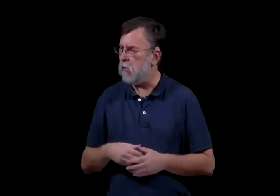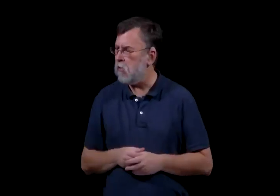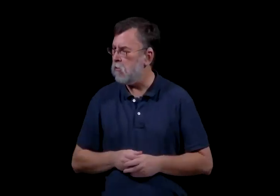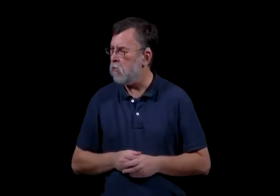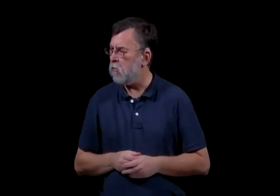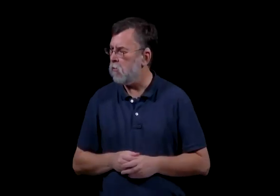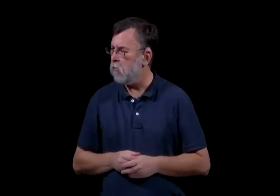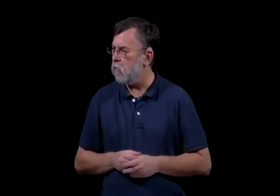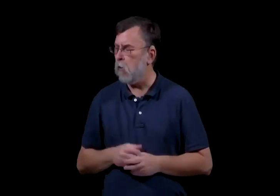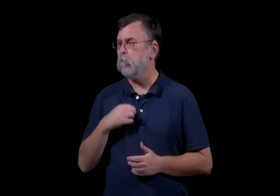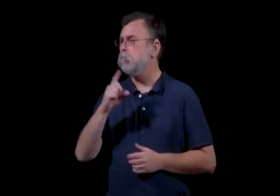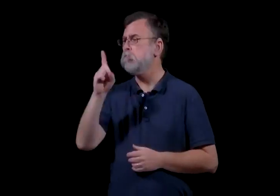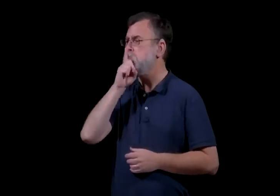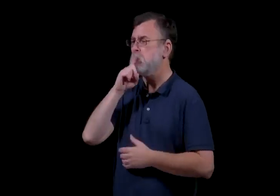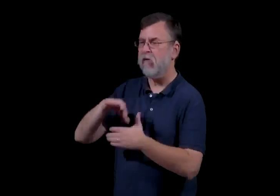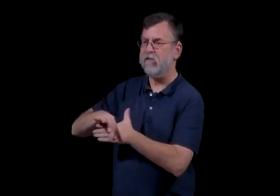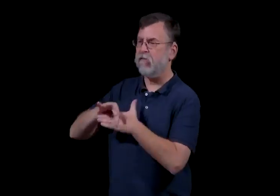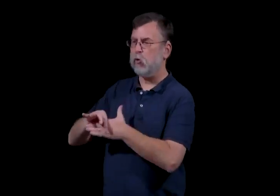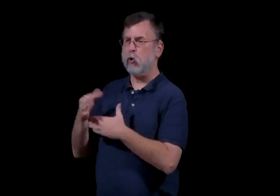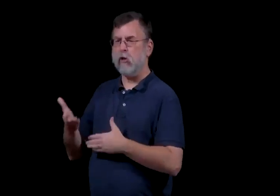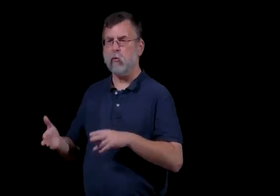He's willing to give you whatever you need.